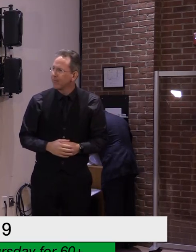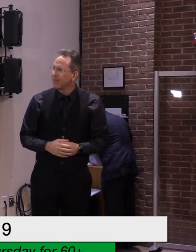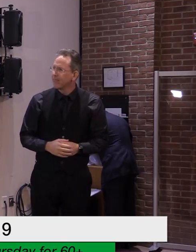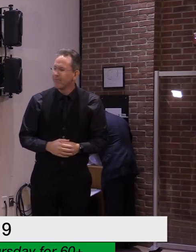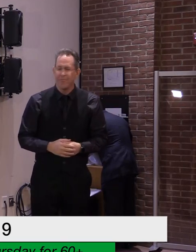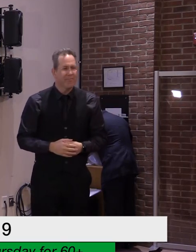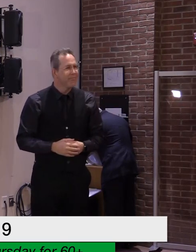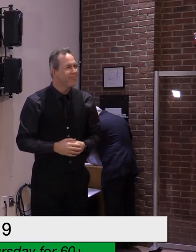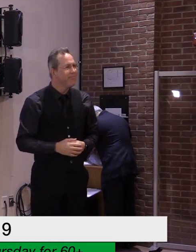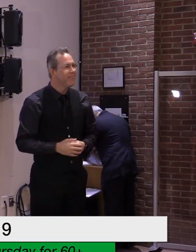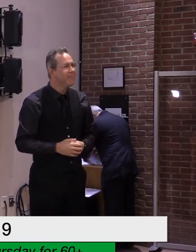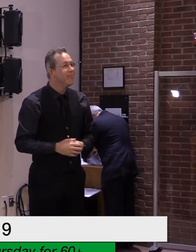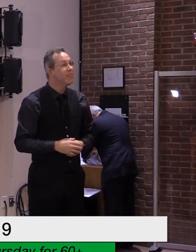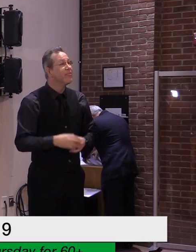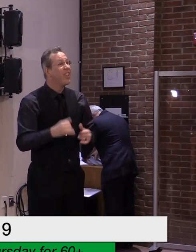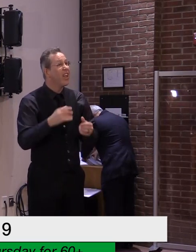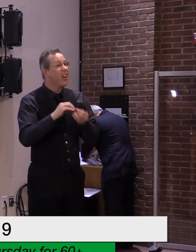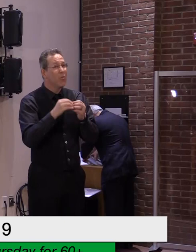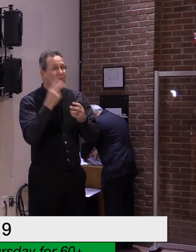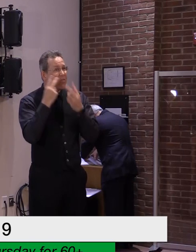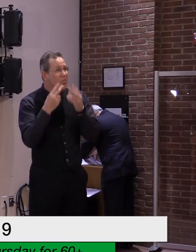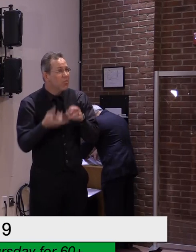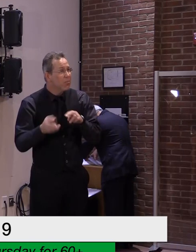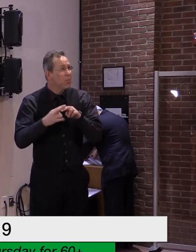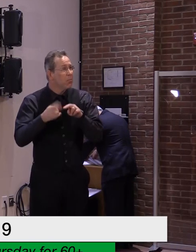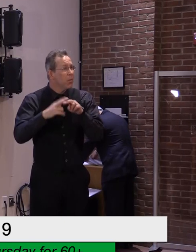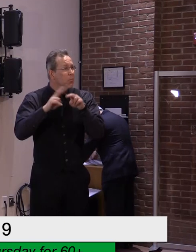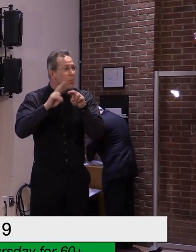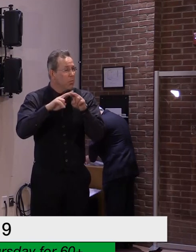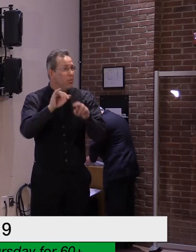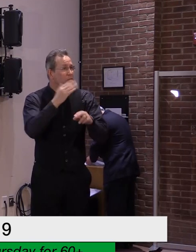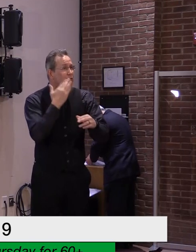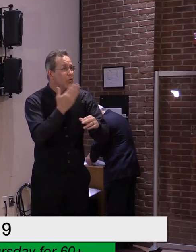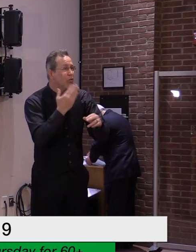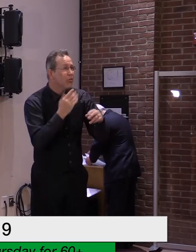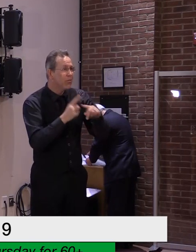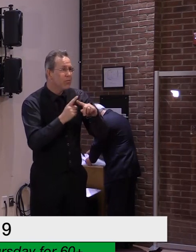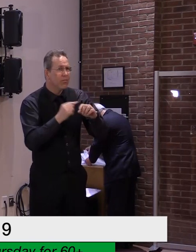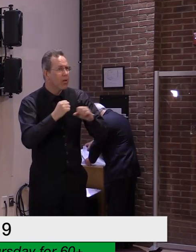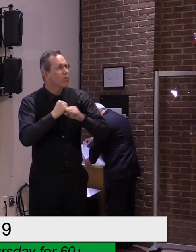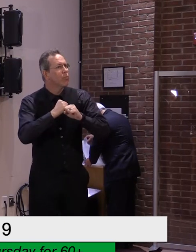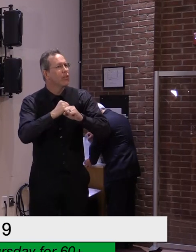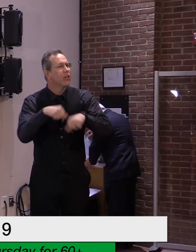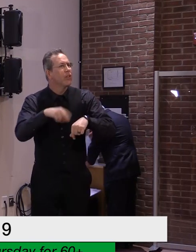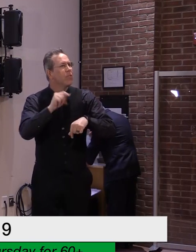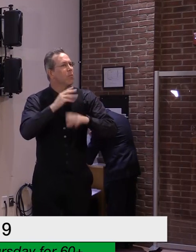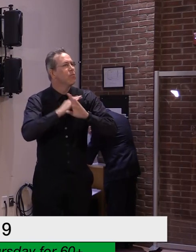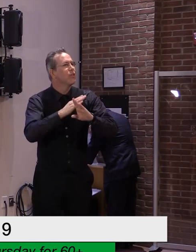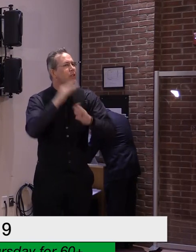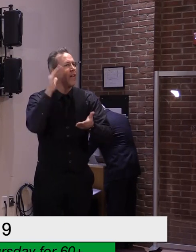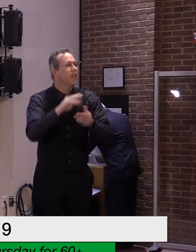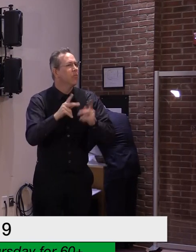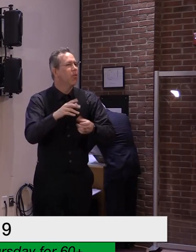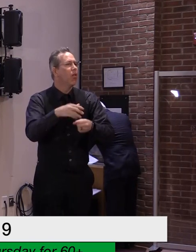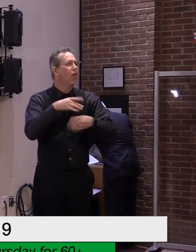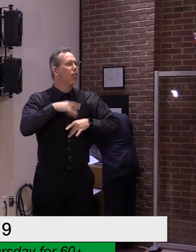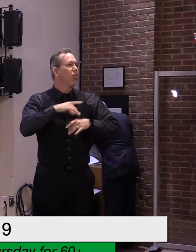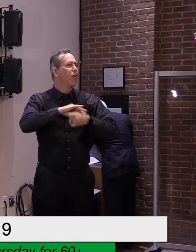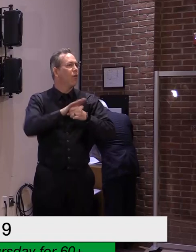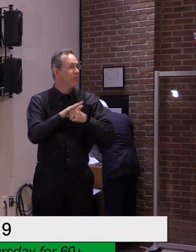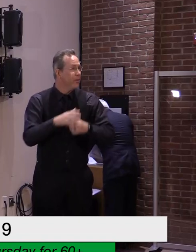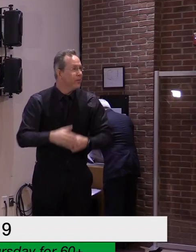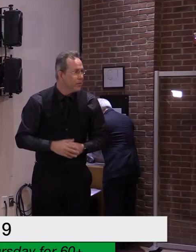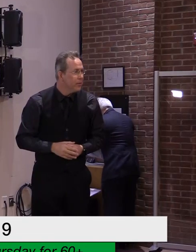uptake bodes well for both protecting our vulnerable Vermonters now and also the expected vaccine uptake we plan to see